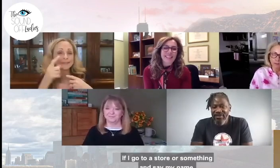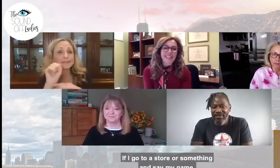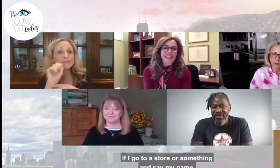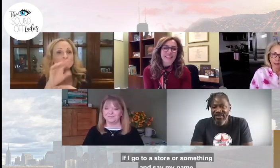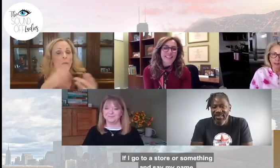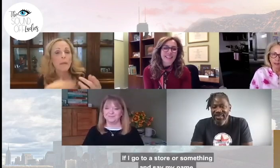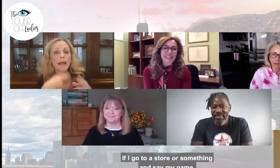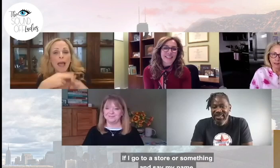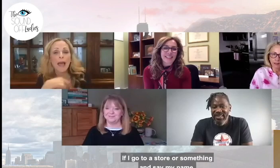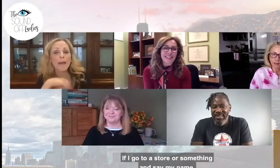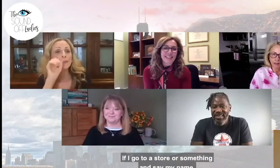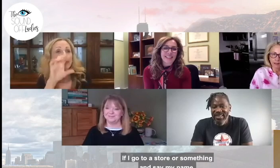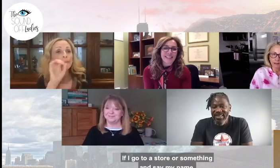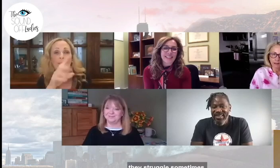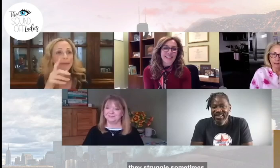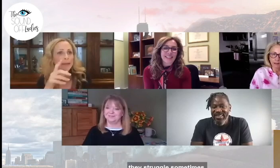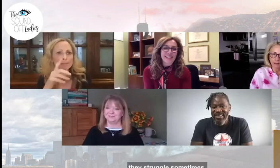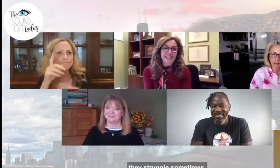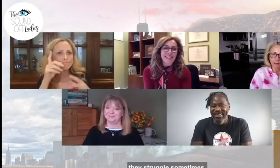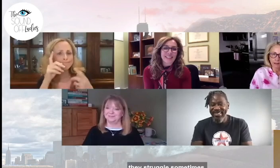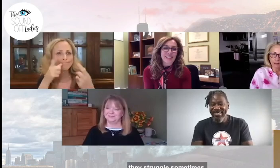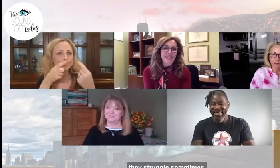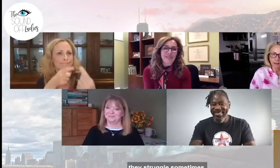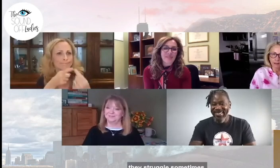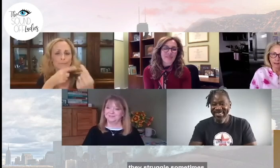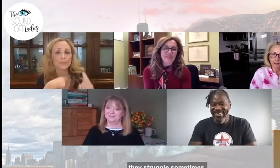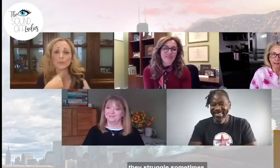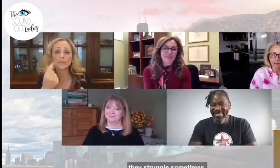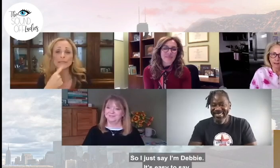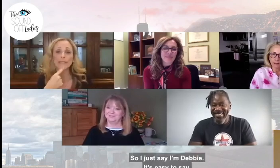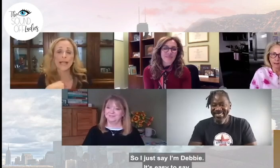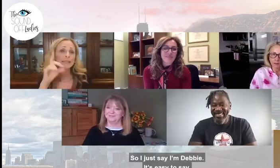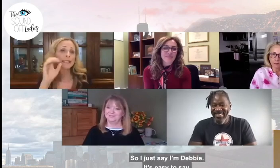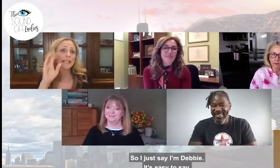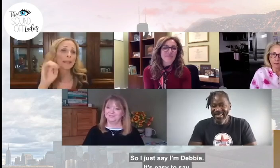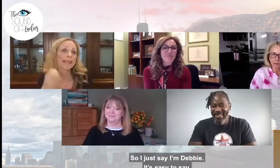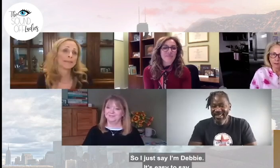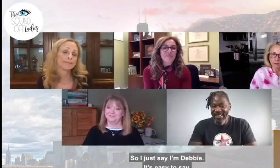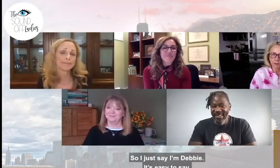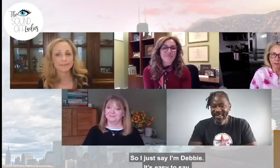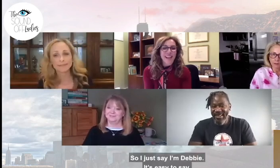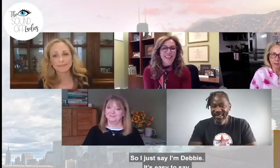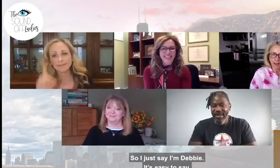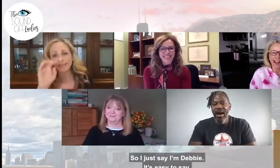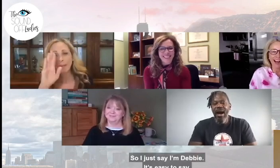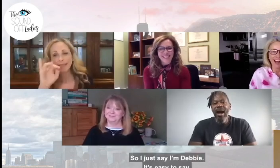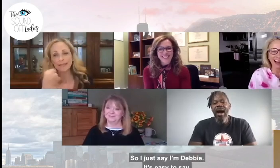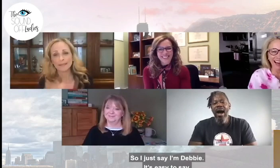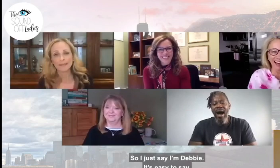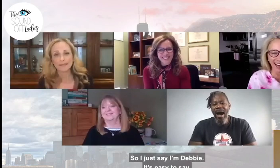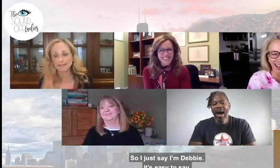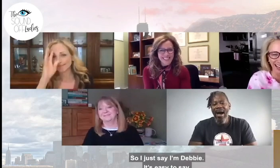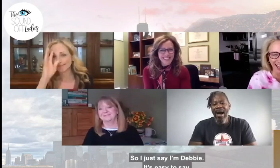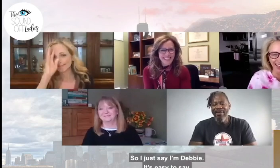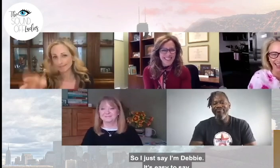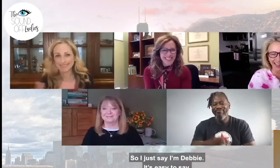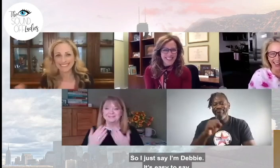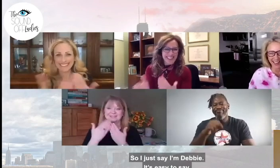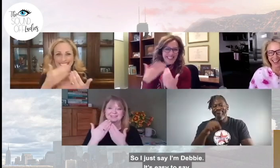store or something, they would ask me my name and I would try to say my name, but they would always